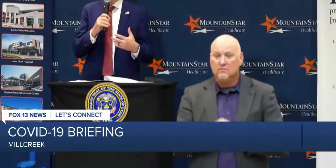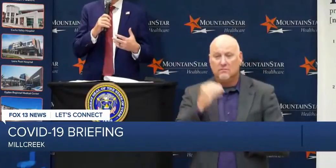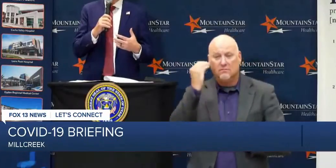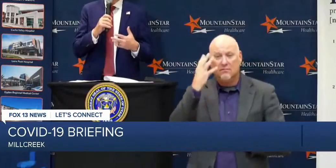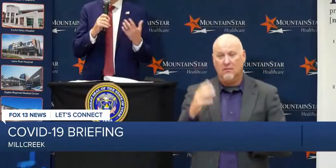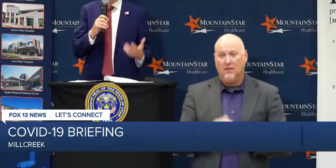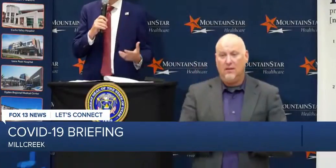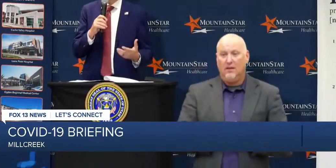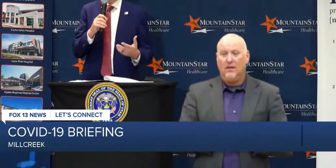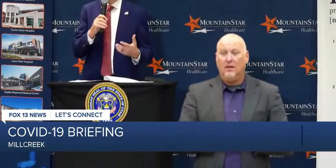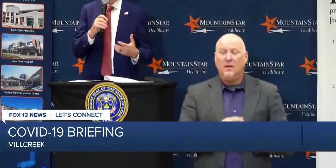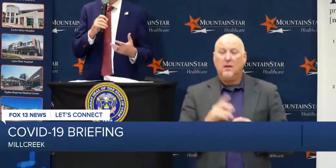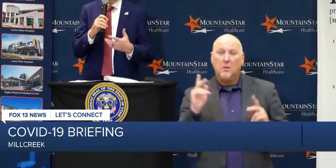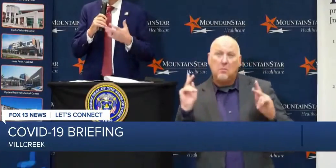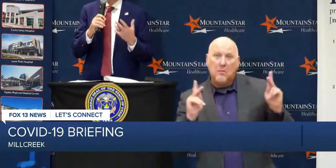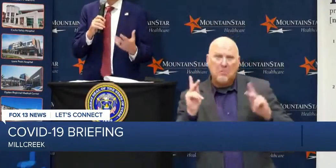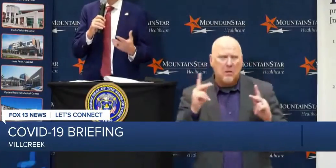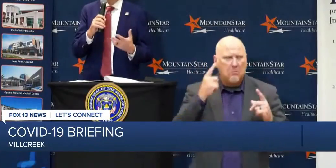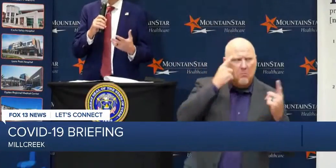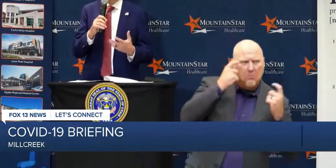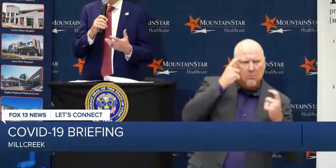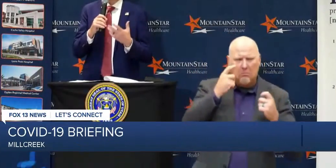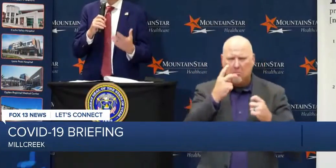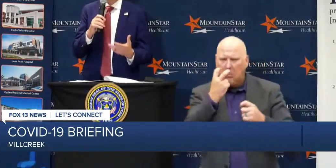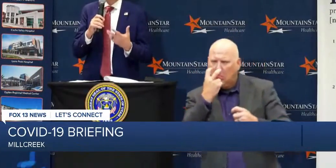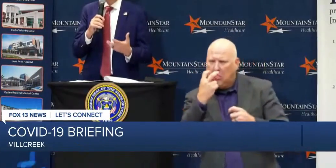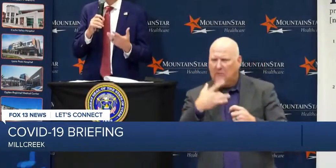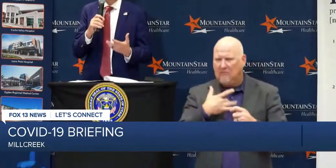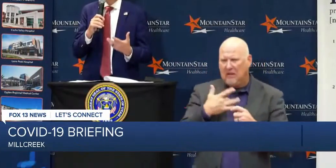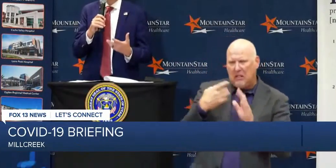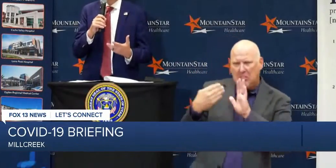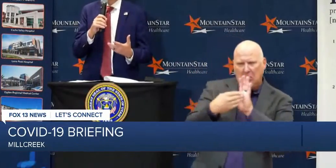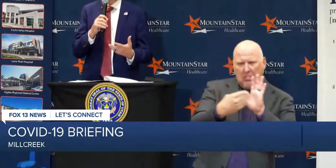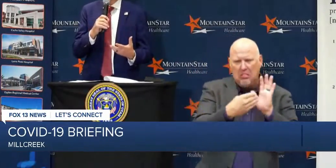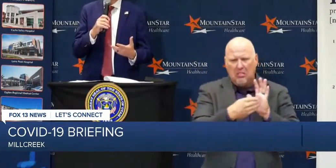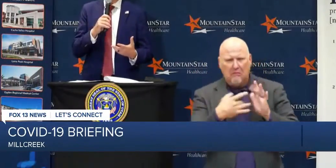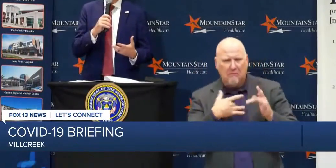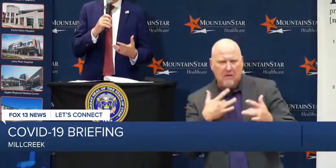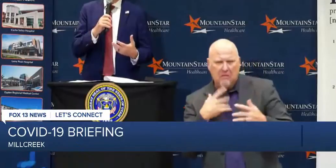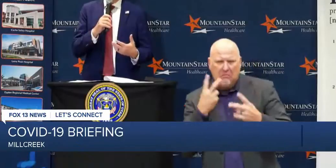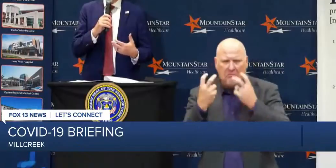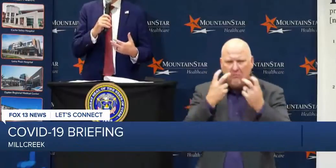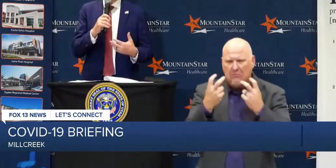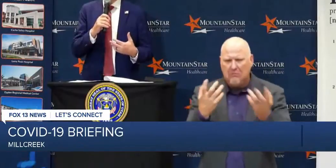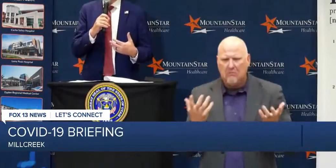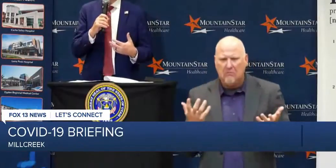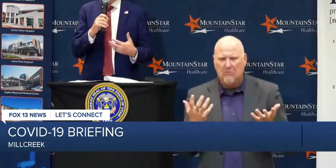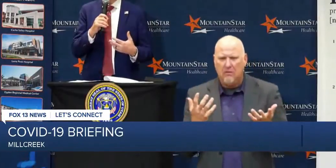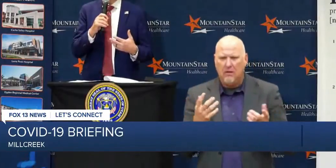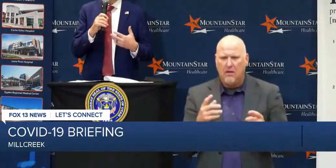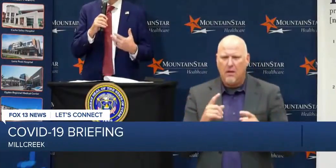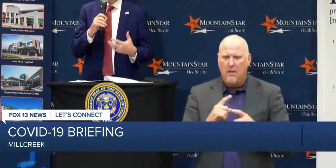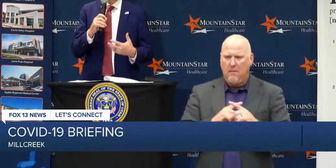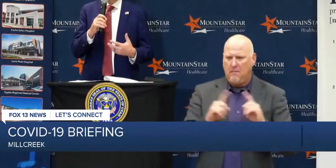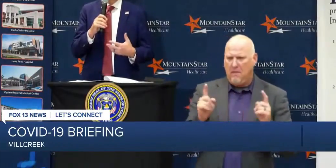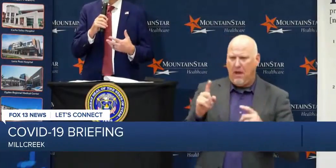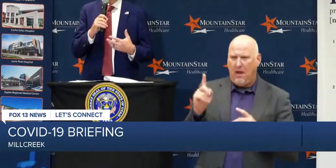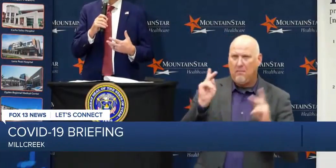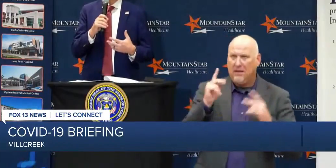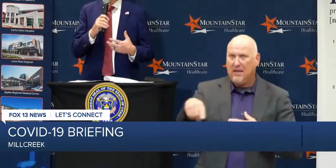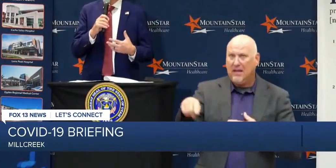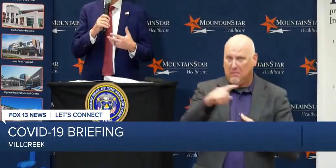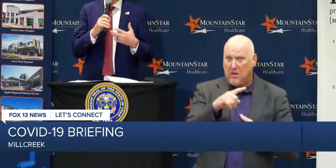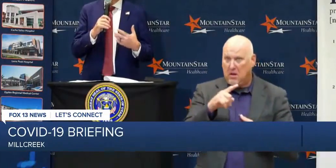away from your community, the people around you that believe the same way that you do. And I want you to know